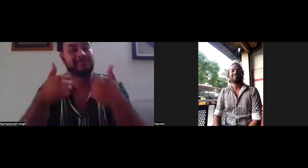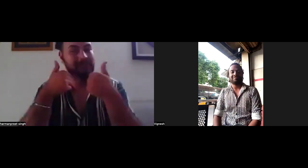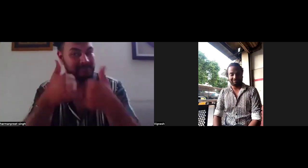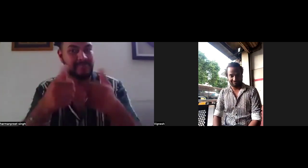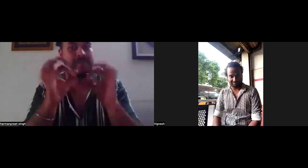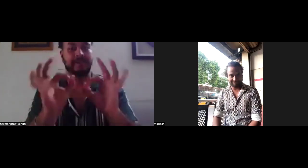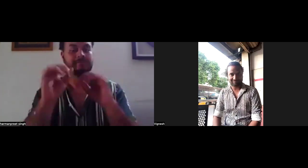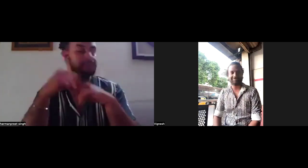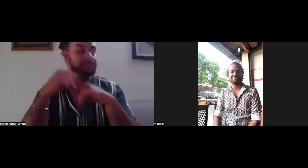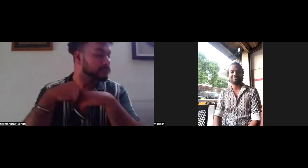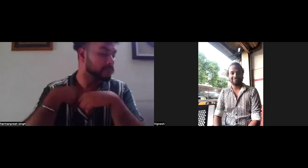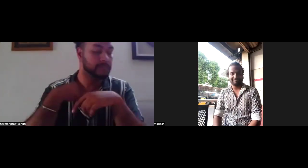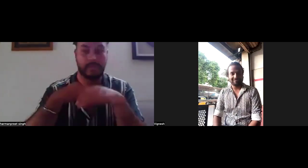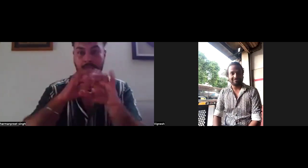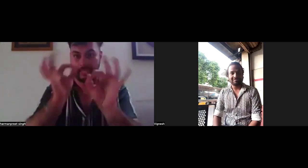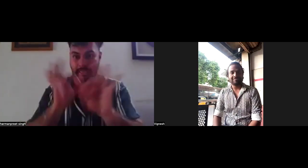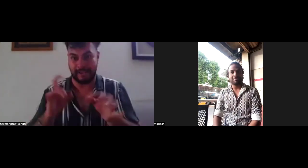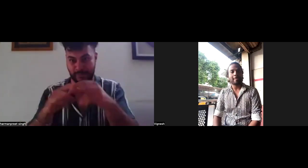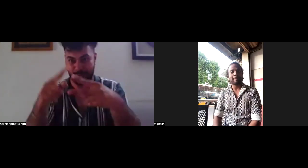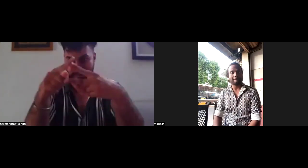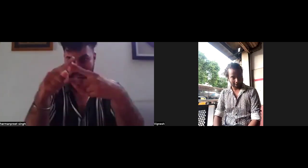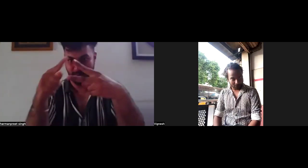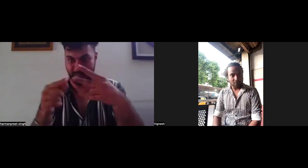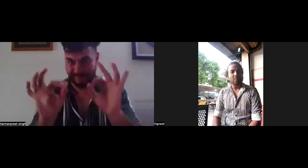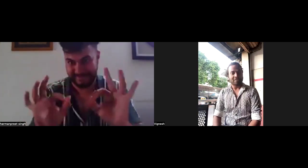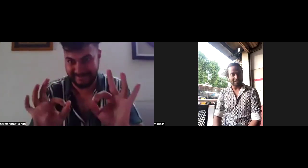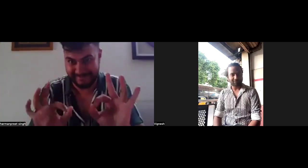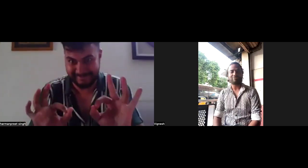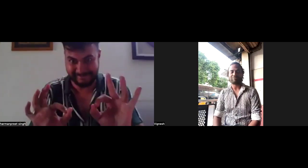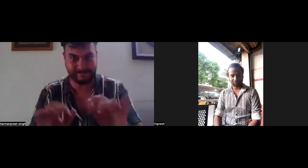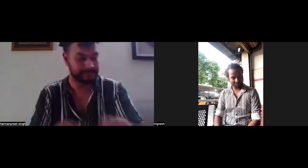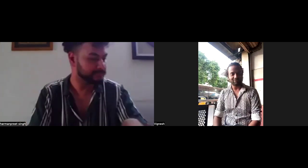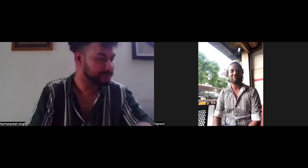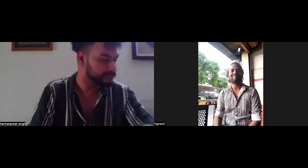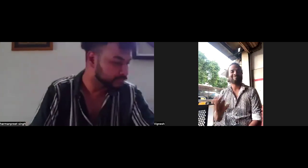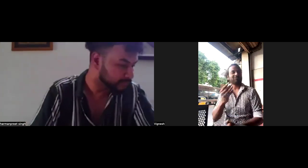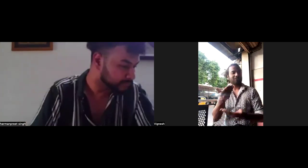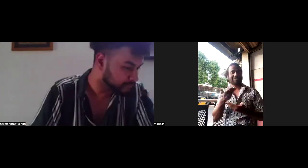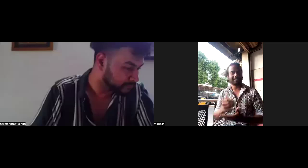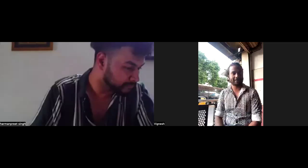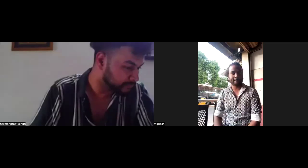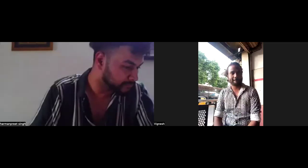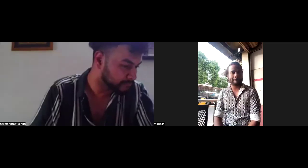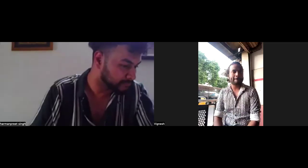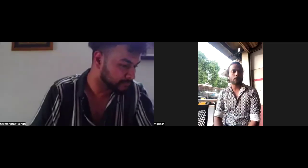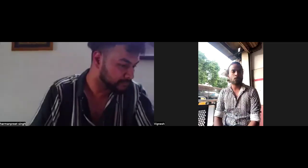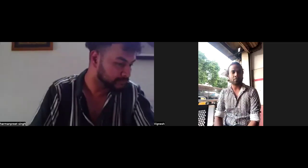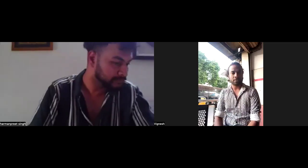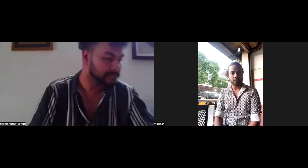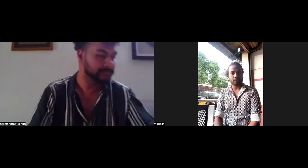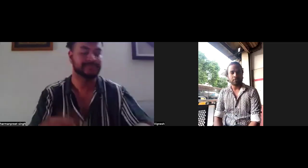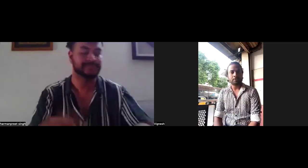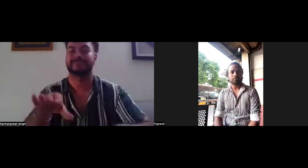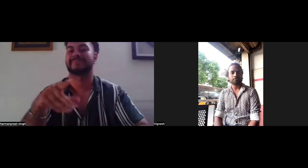my identity is also a little fluid, moving between different genders. Okay, great. I have two questions for you,